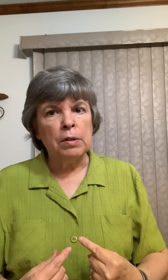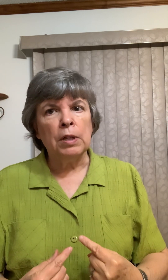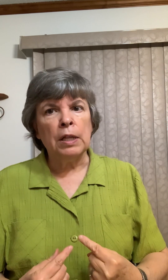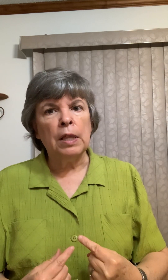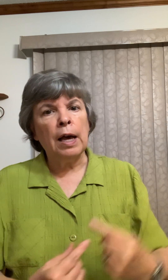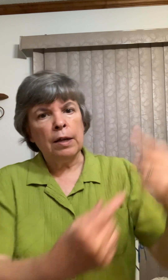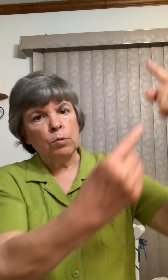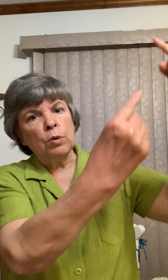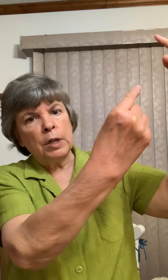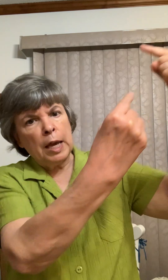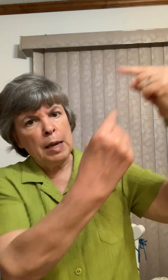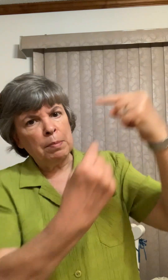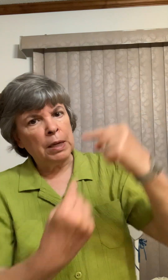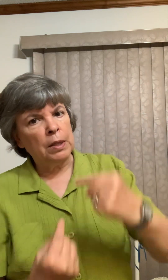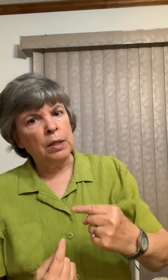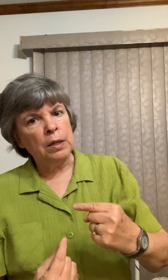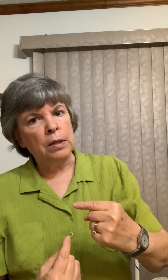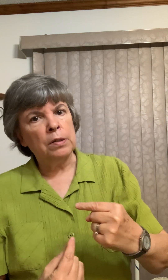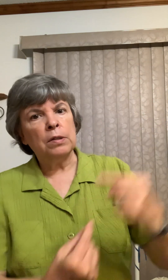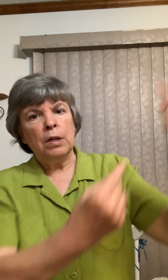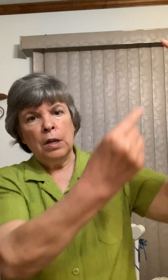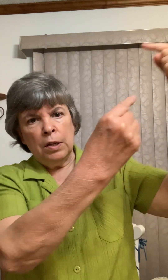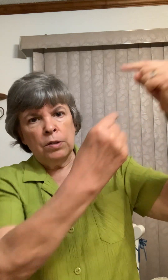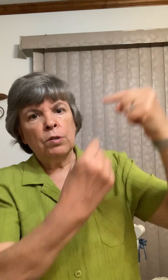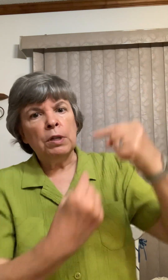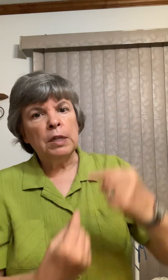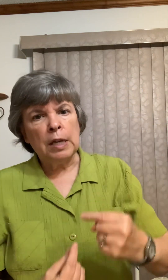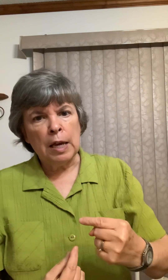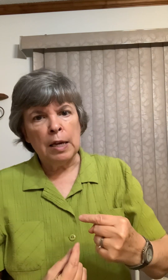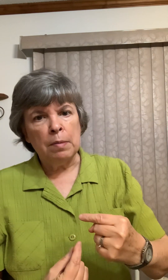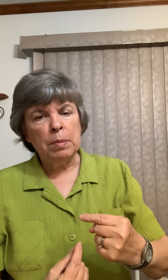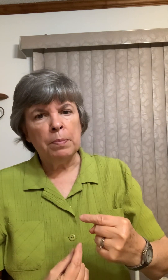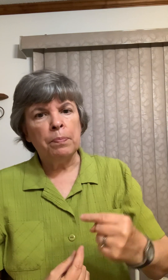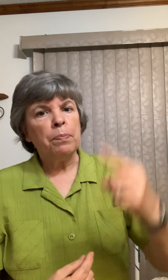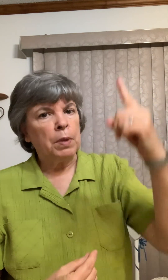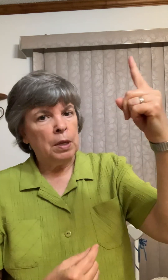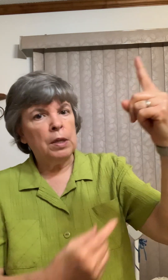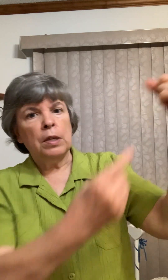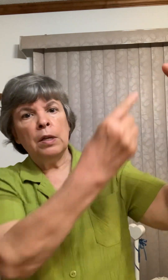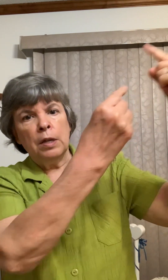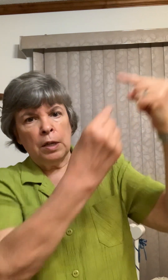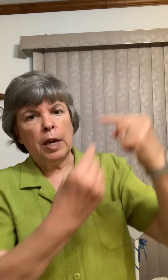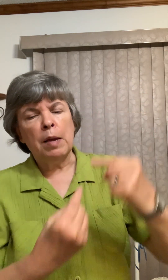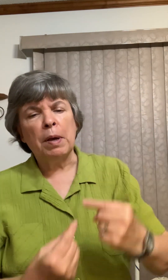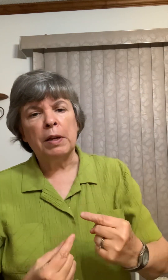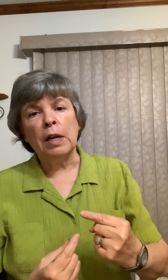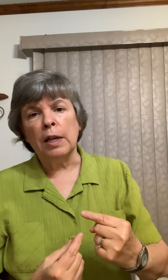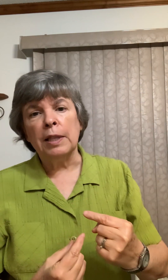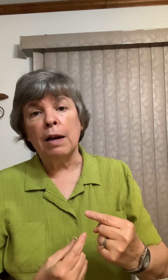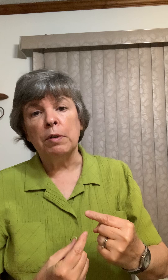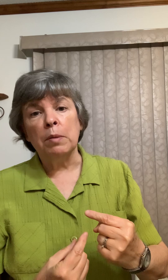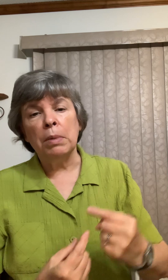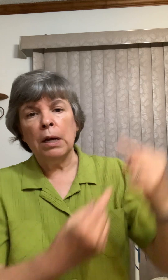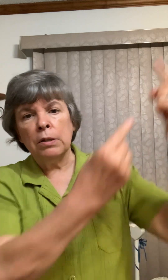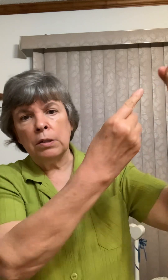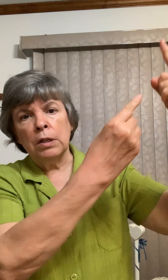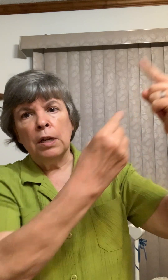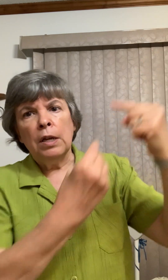like that, or came like this. So he came. I think I like that one the best.